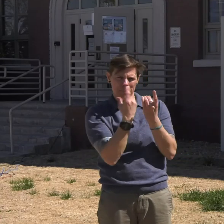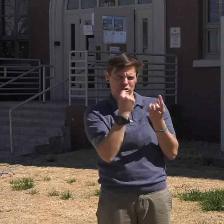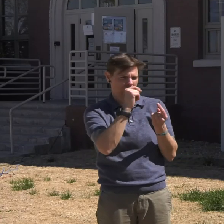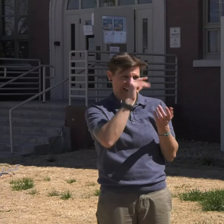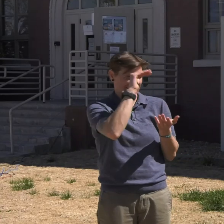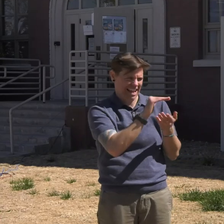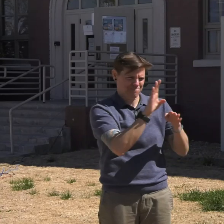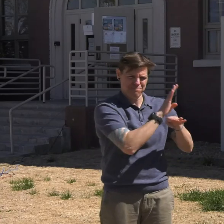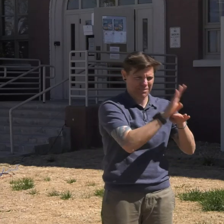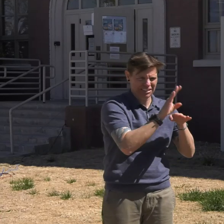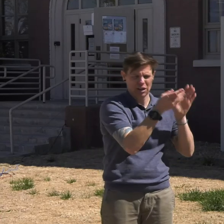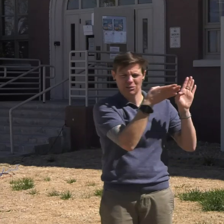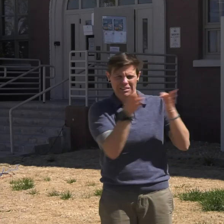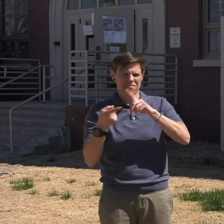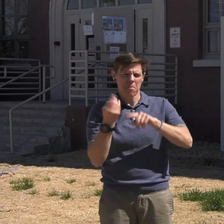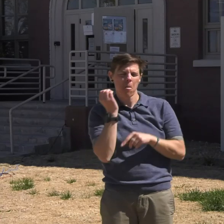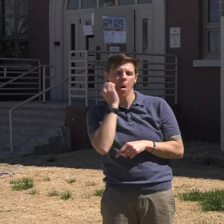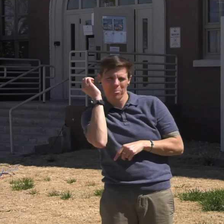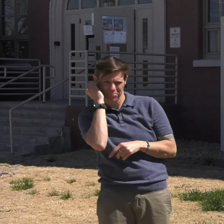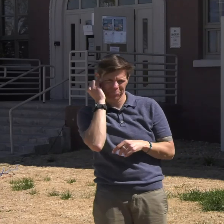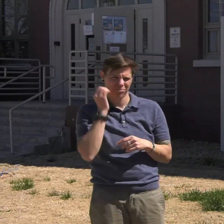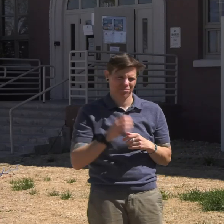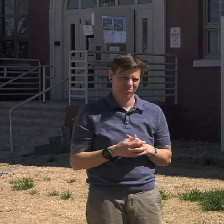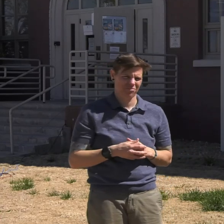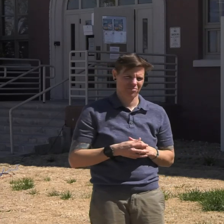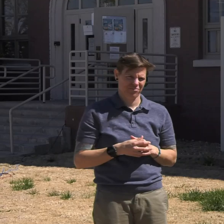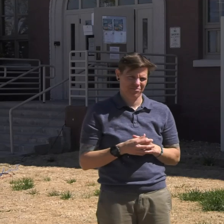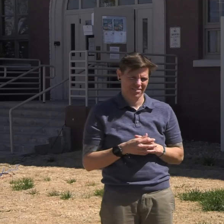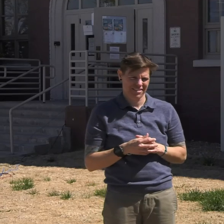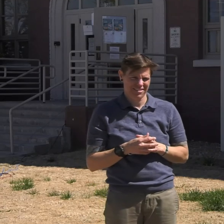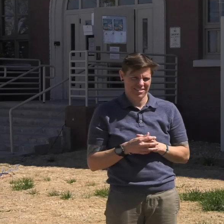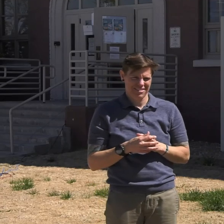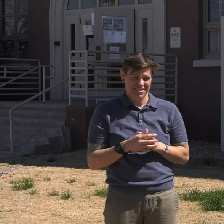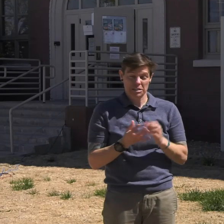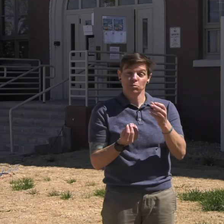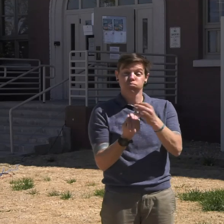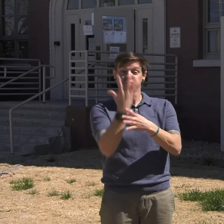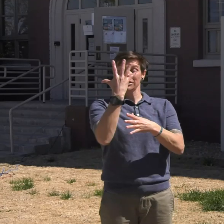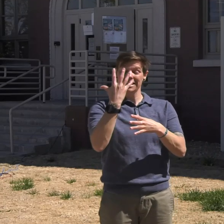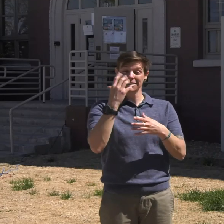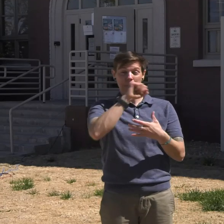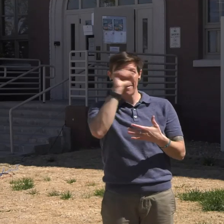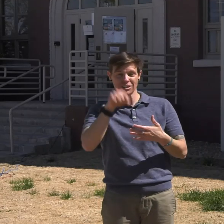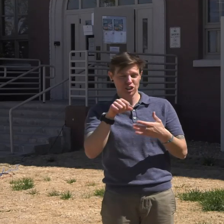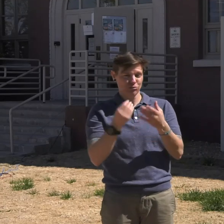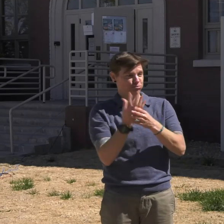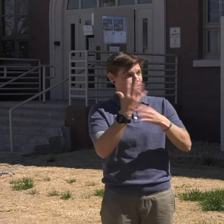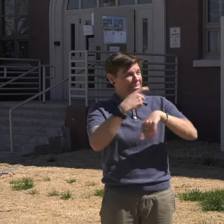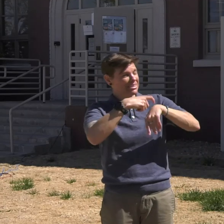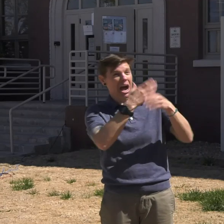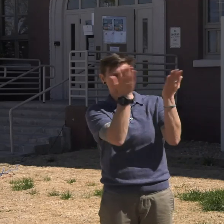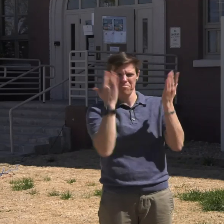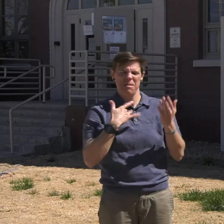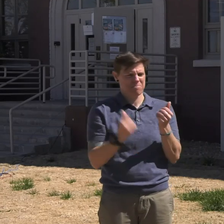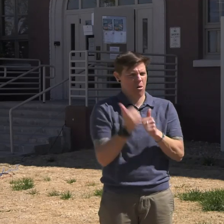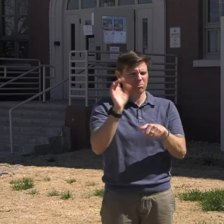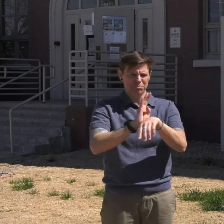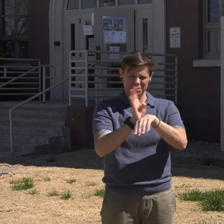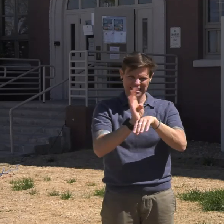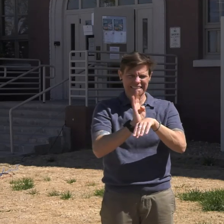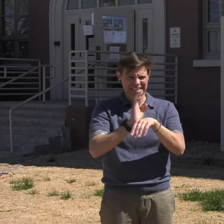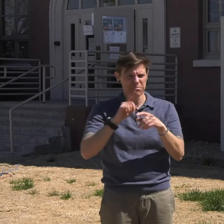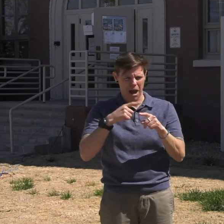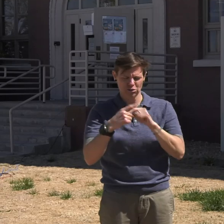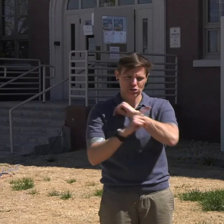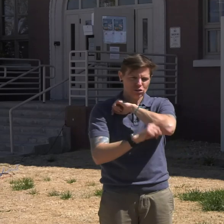open. You know, spring is actually the busiest time for these centers right now. So they are open, but I want to encourage folks to just be judicious